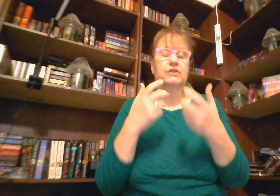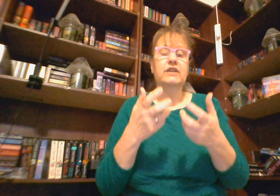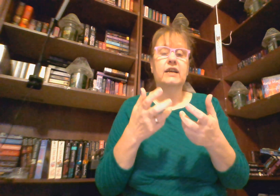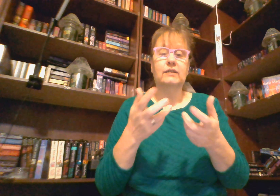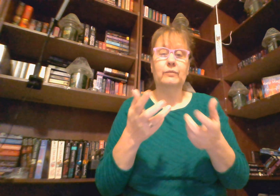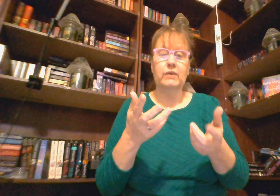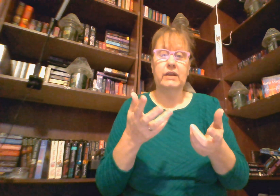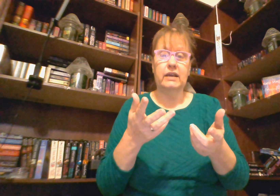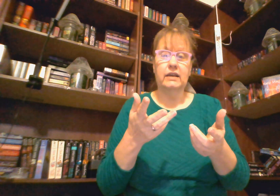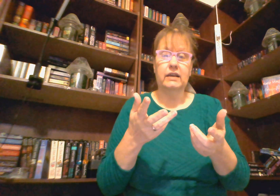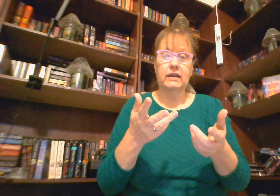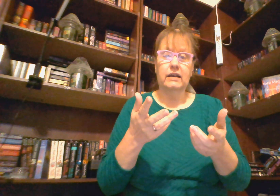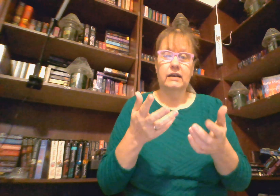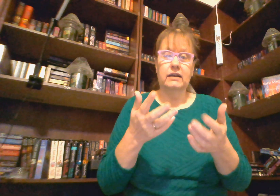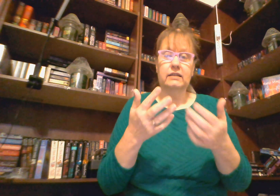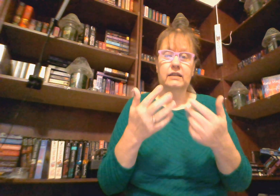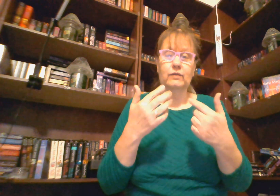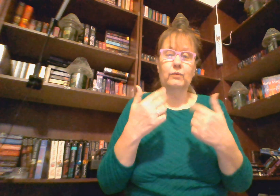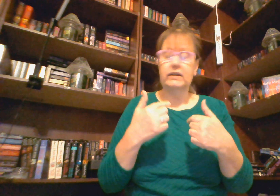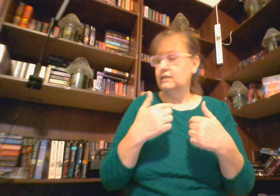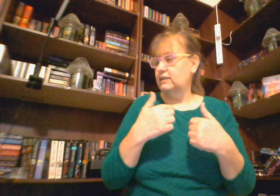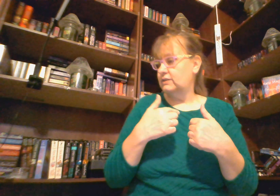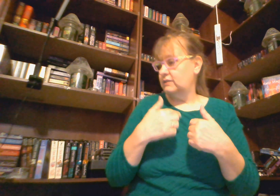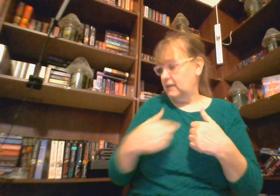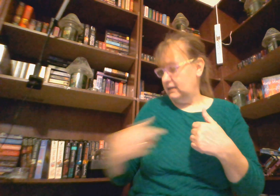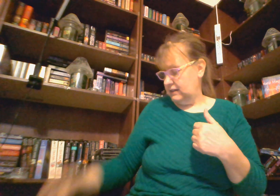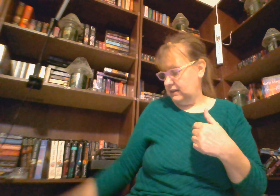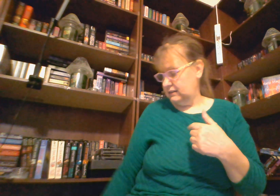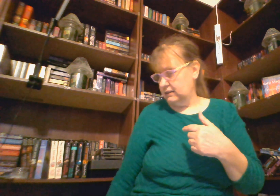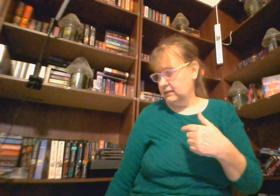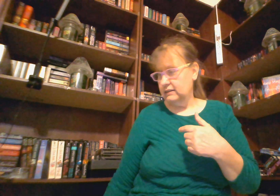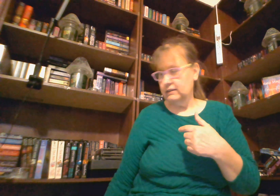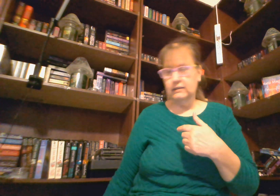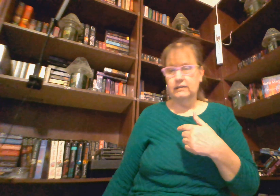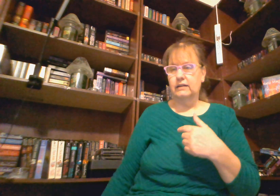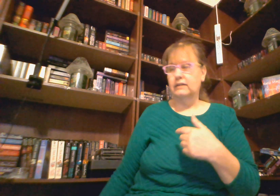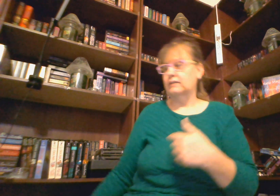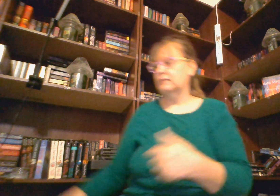she ends up winning the wet t-shirt contest.